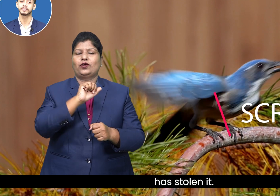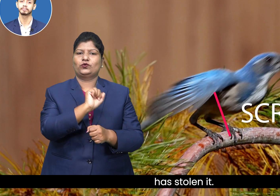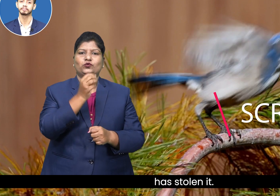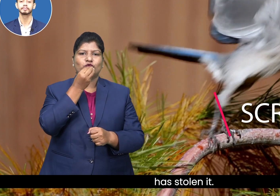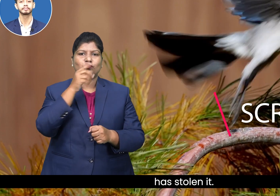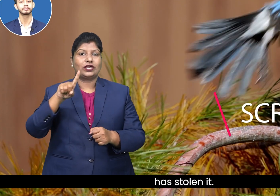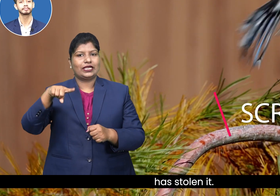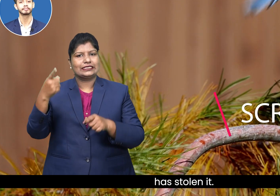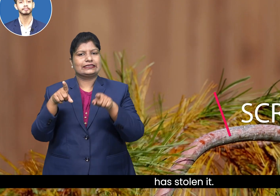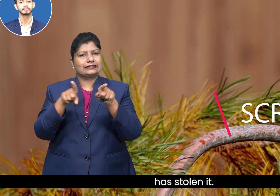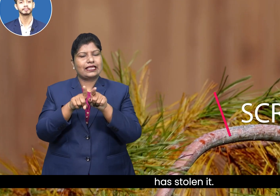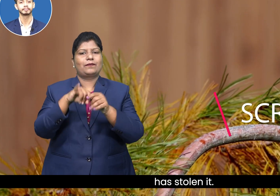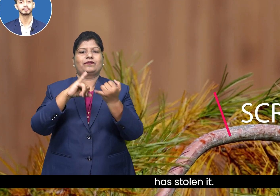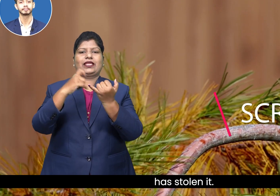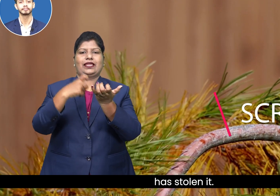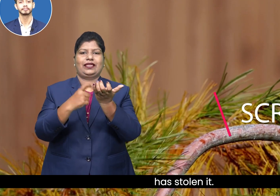it.